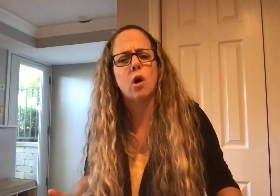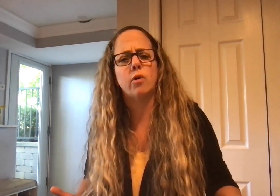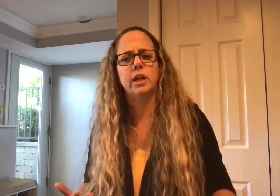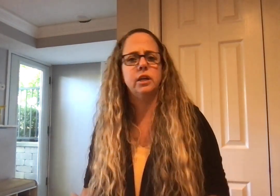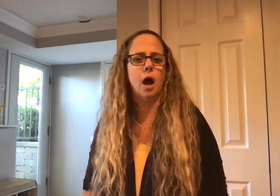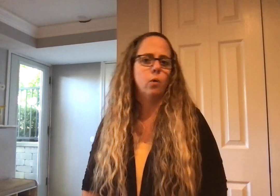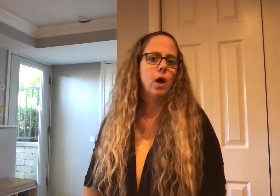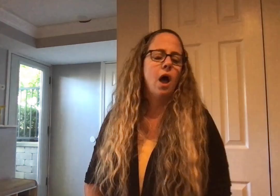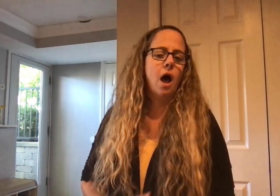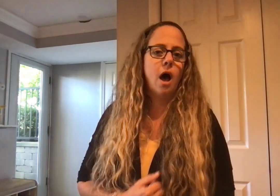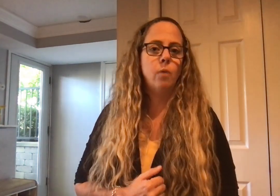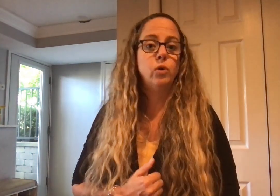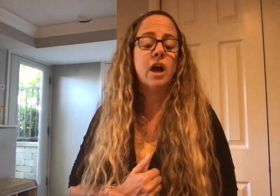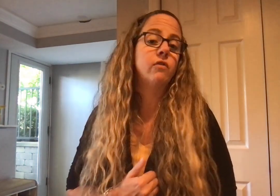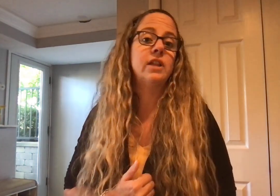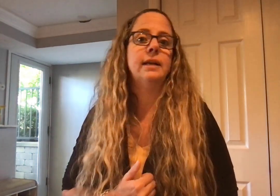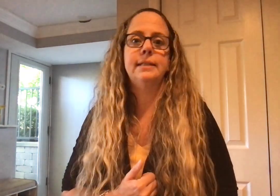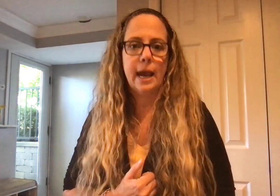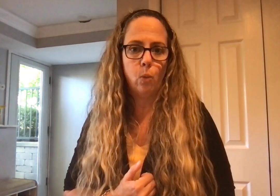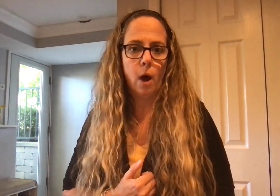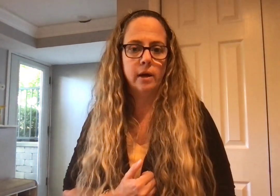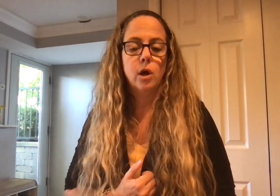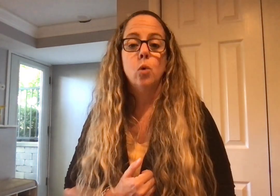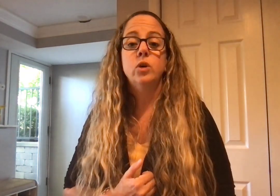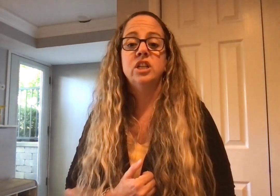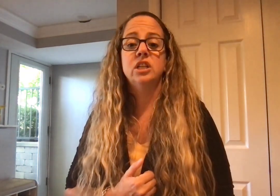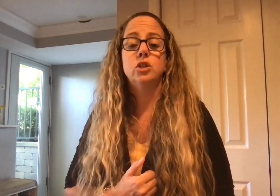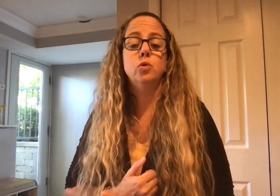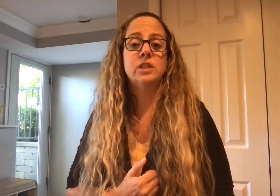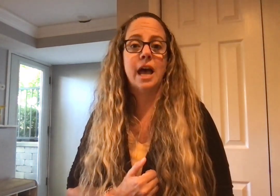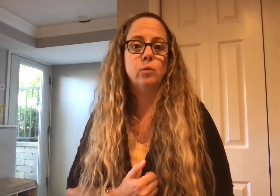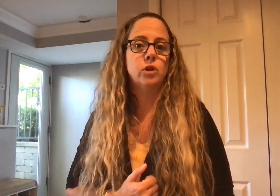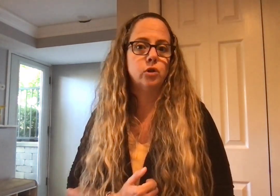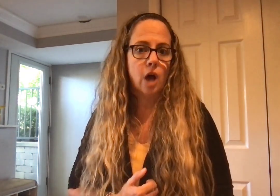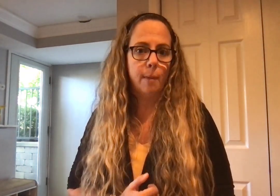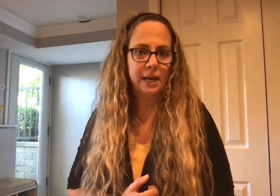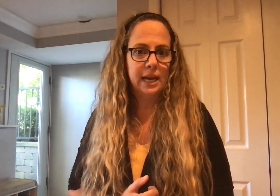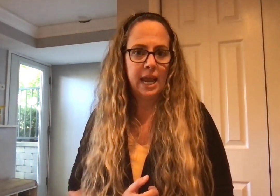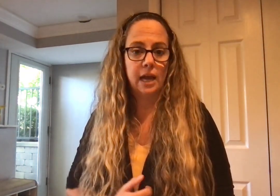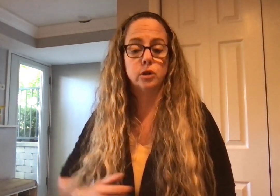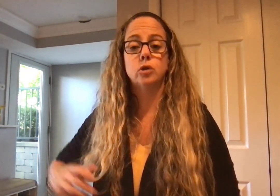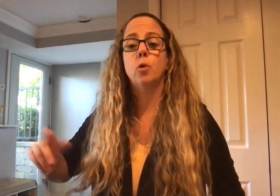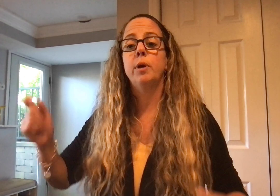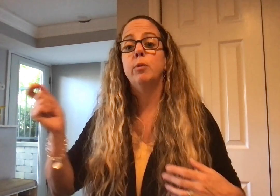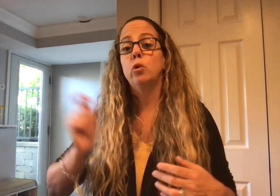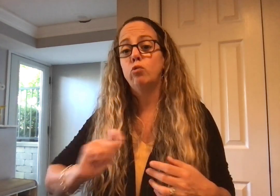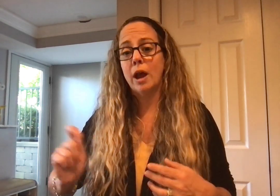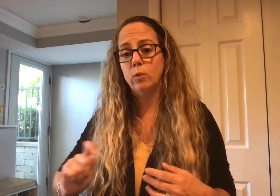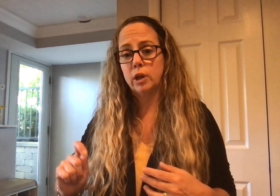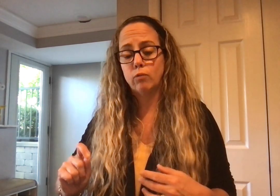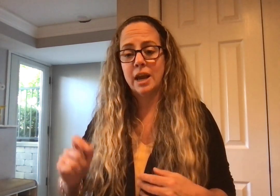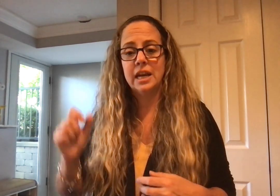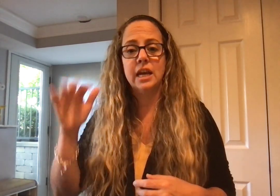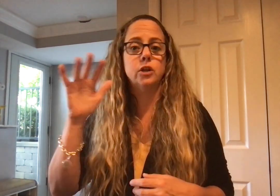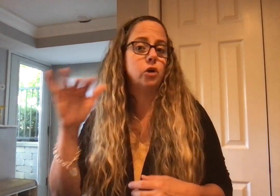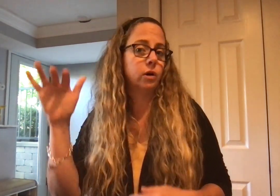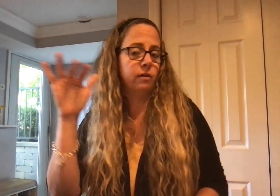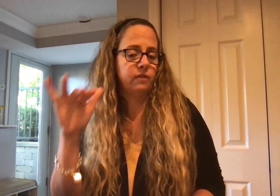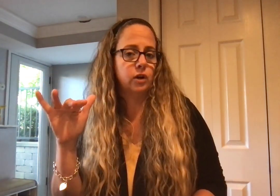already know. We covered that day 1, which is you sign with your dominant hand. So people who write with their right hand, you're going to fingerspell,